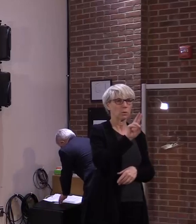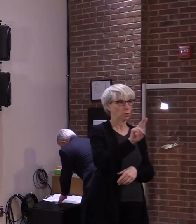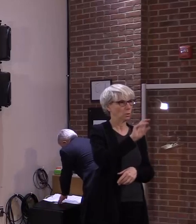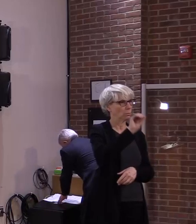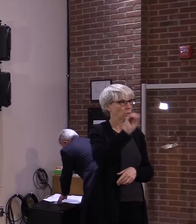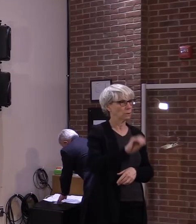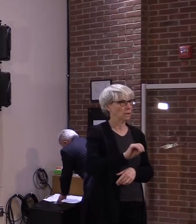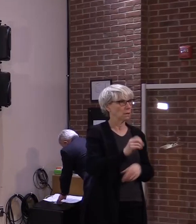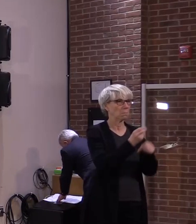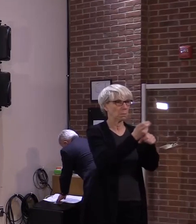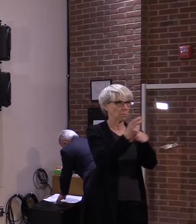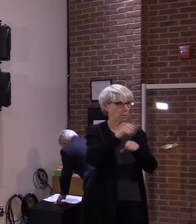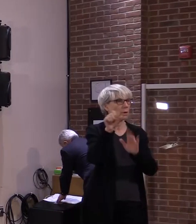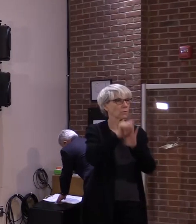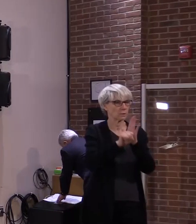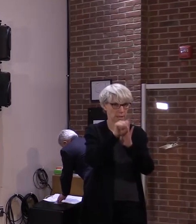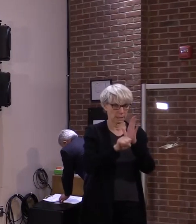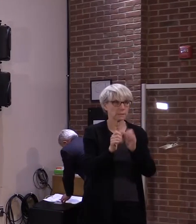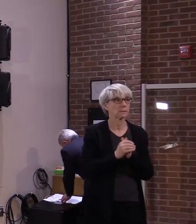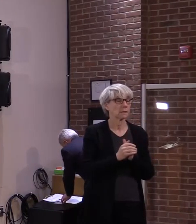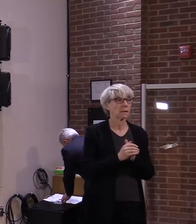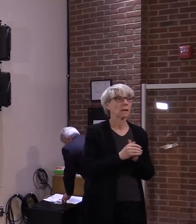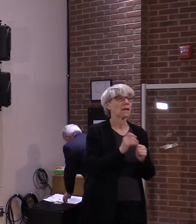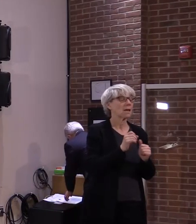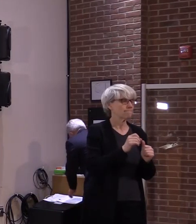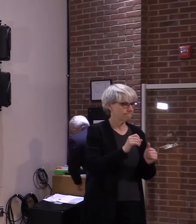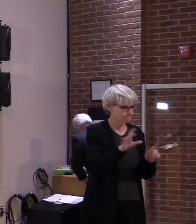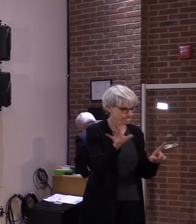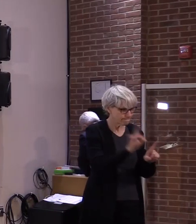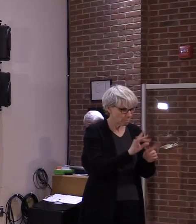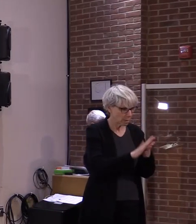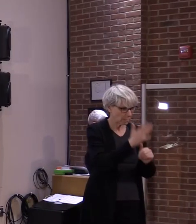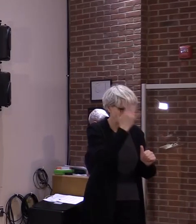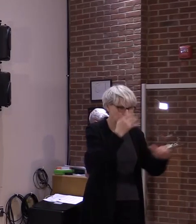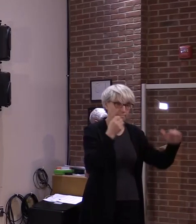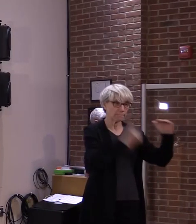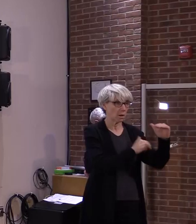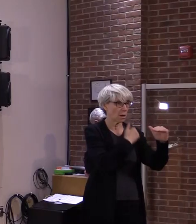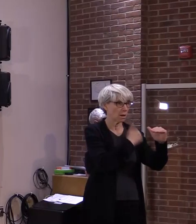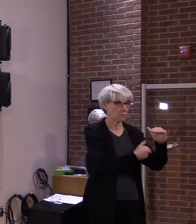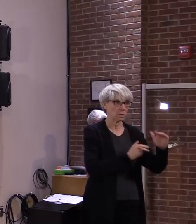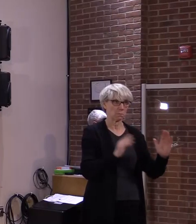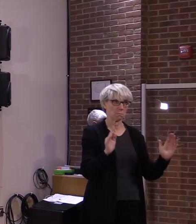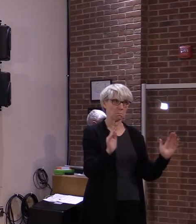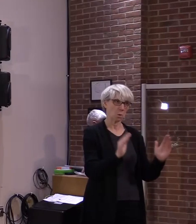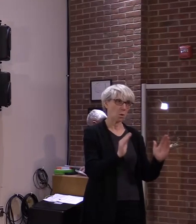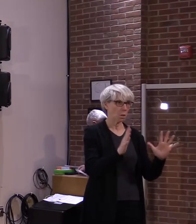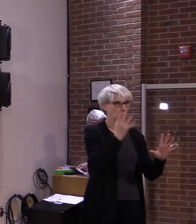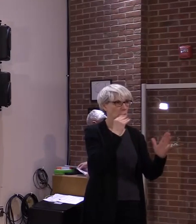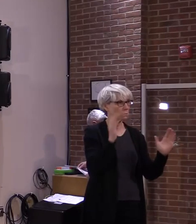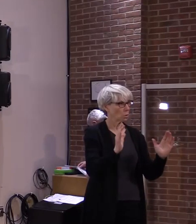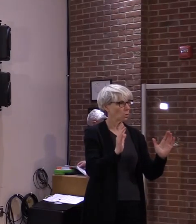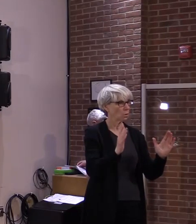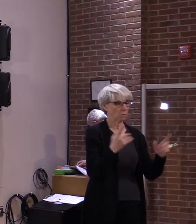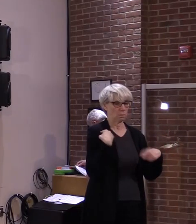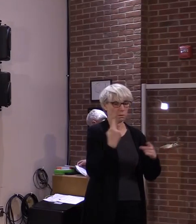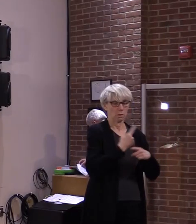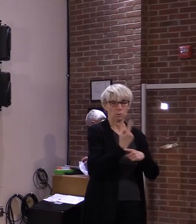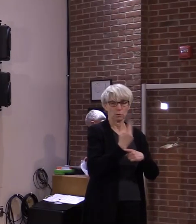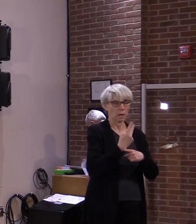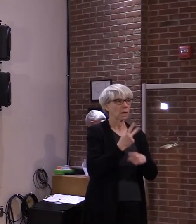a relatively small number of hospitalizations that in the last few days have been stable at 25 and 2 in the